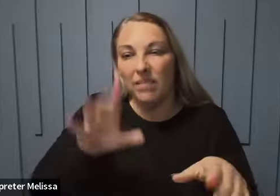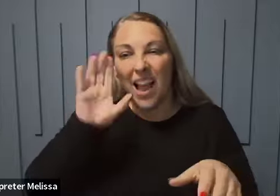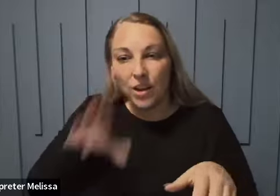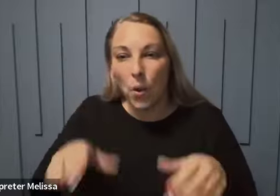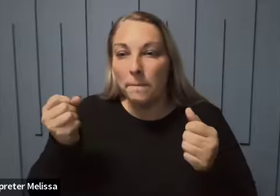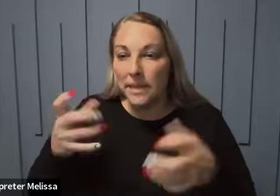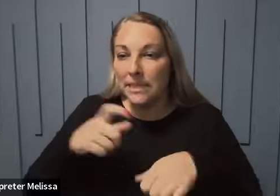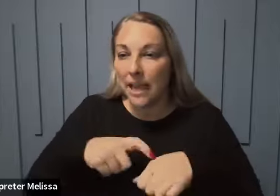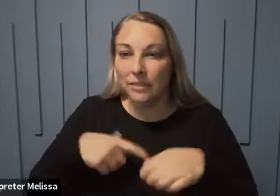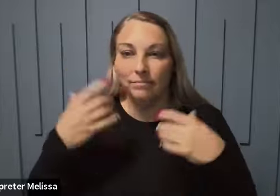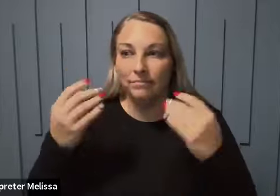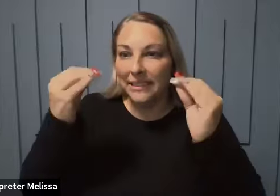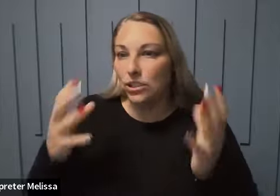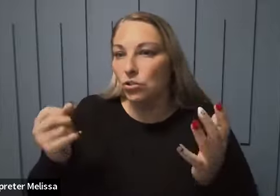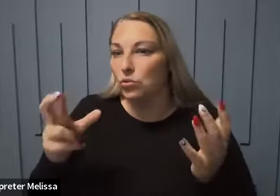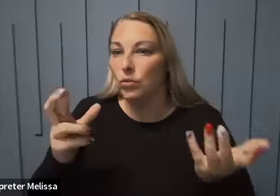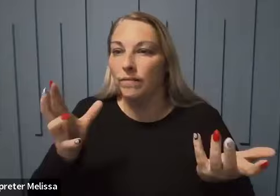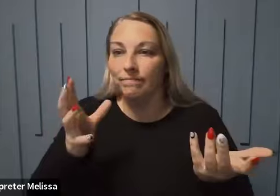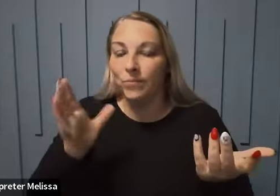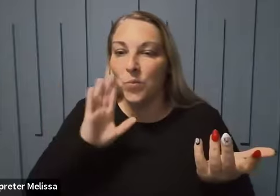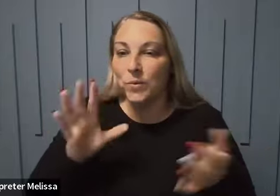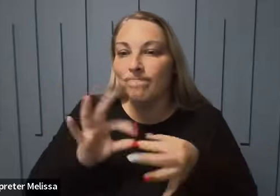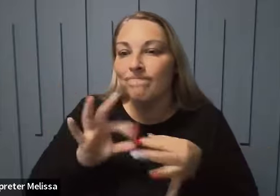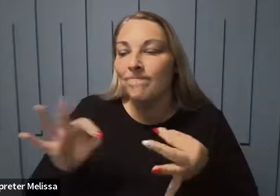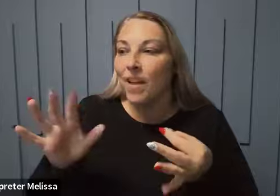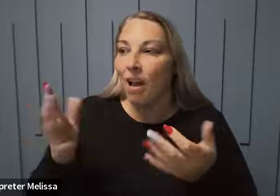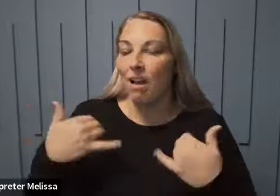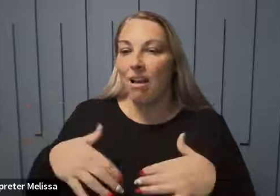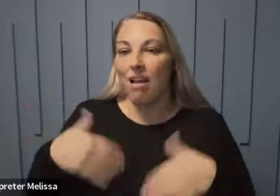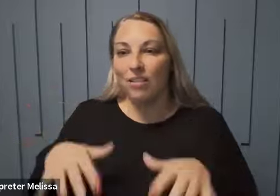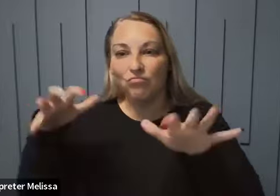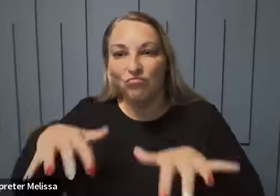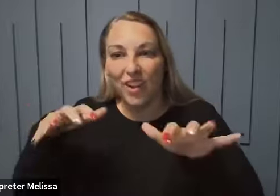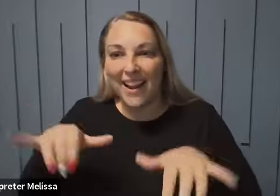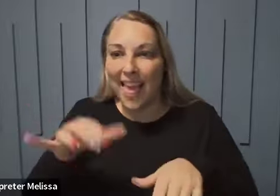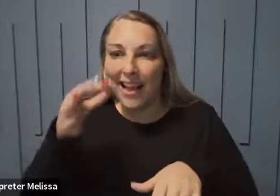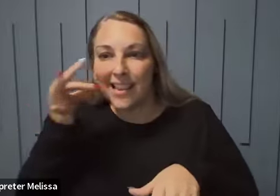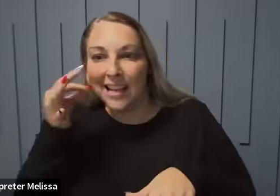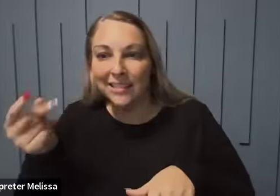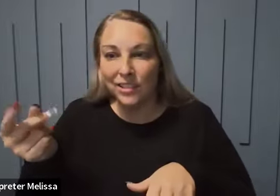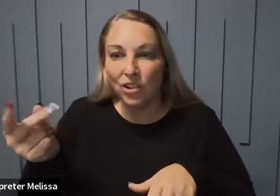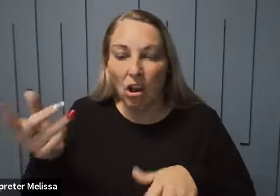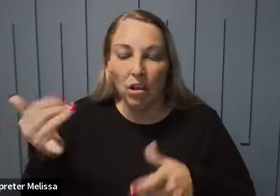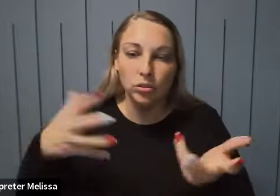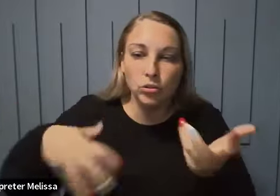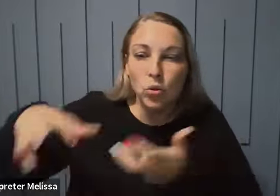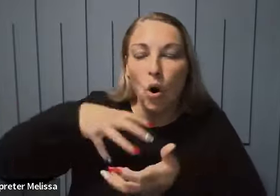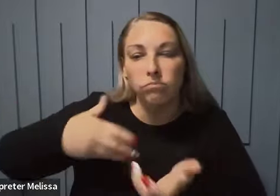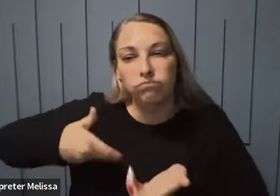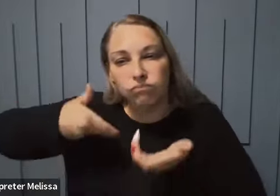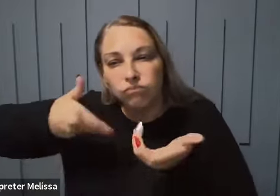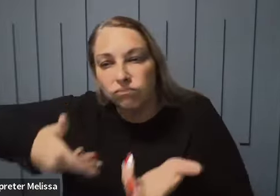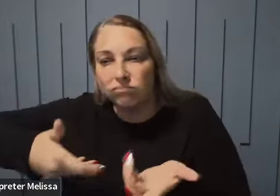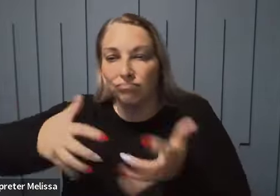there. That's a really common idiom we use with little kids when we encounter a storm or,